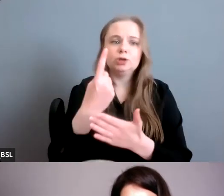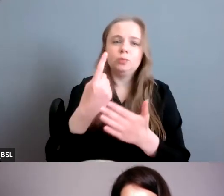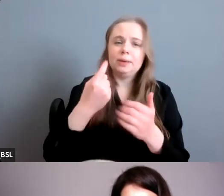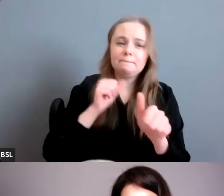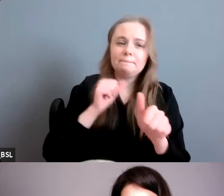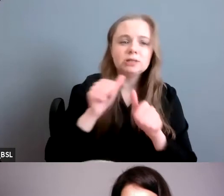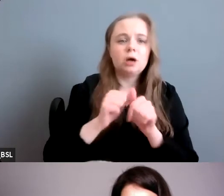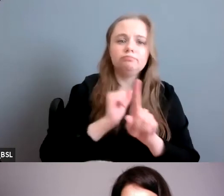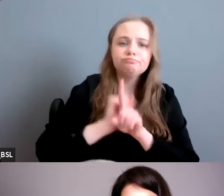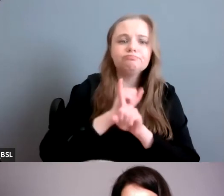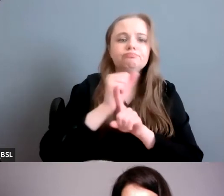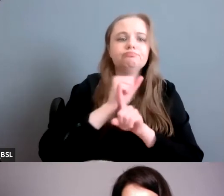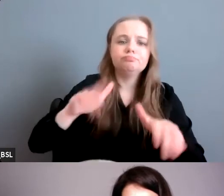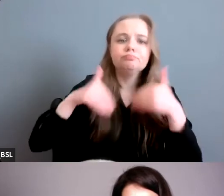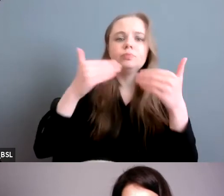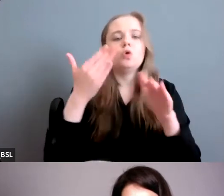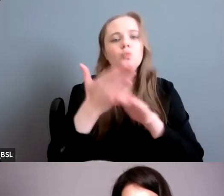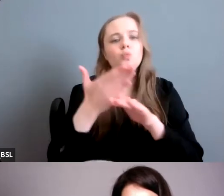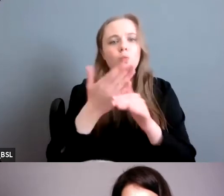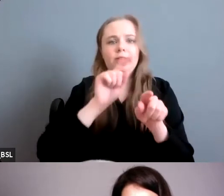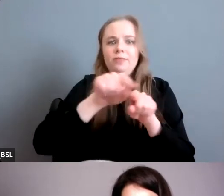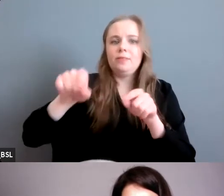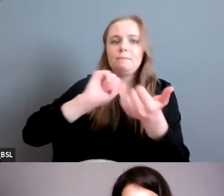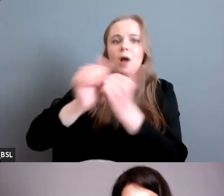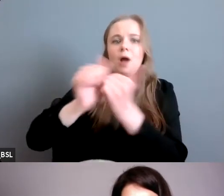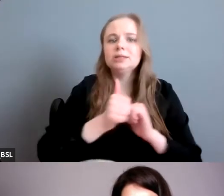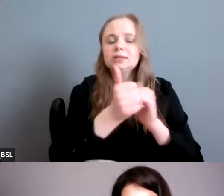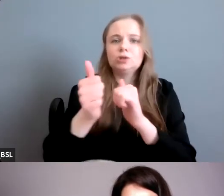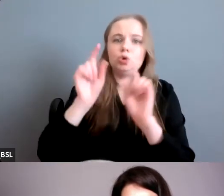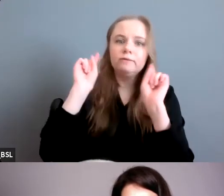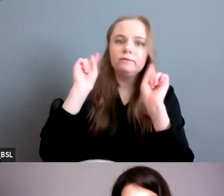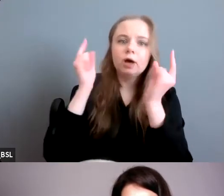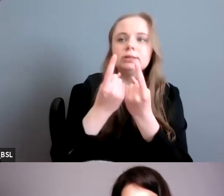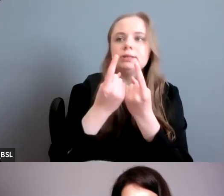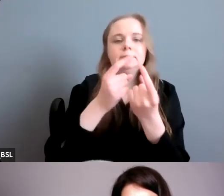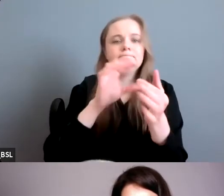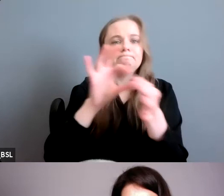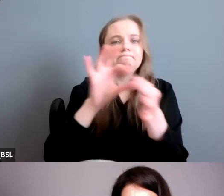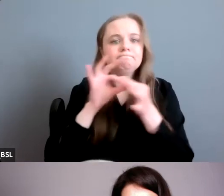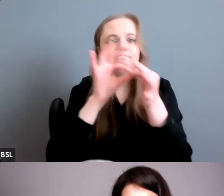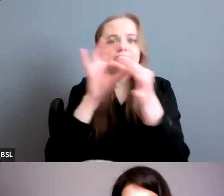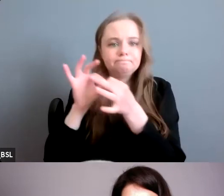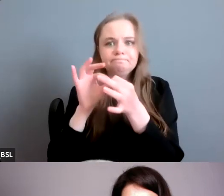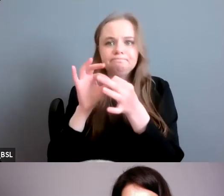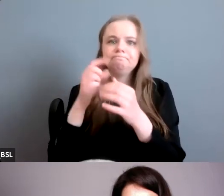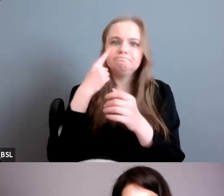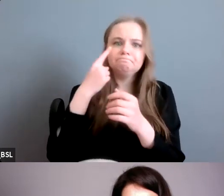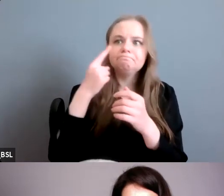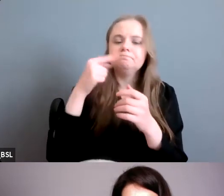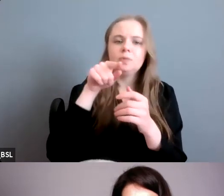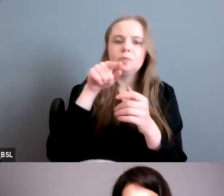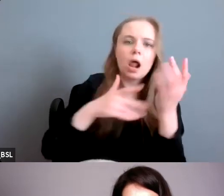work collaboratively with our partners, with the universities, taking into account clubs and societies and other third